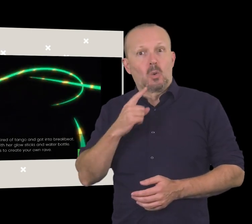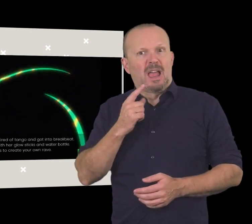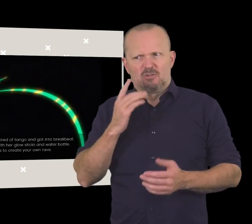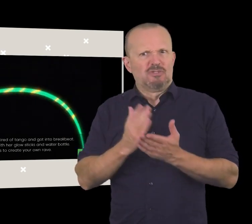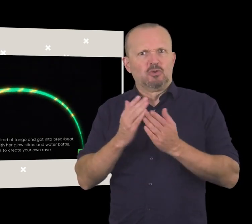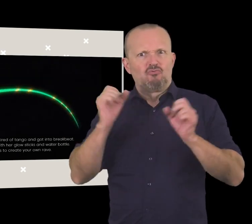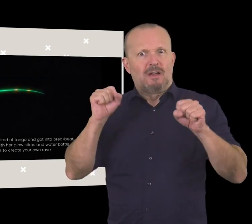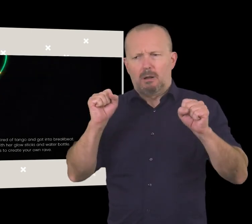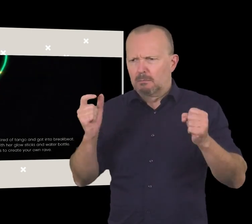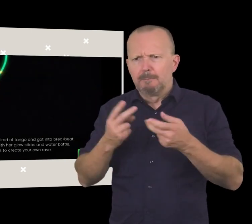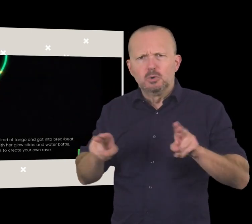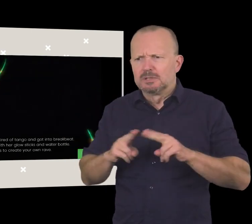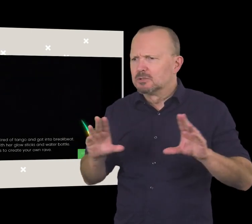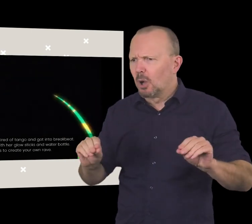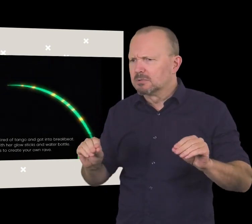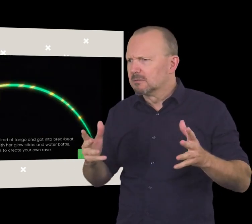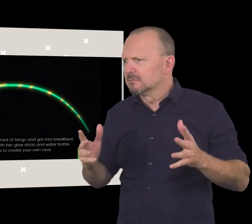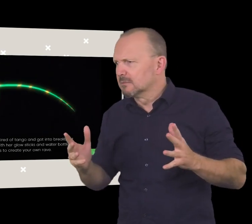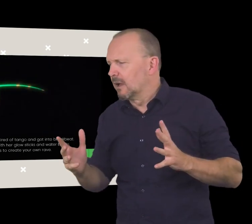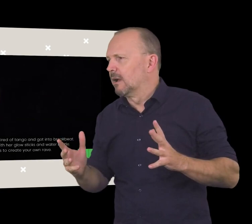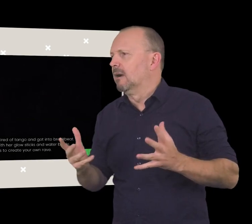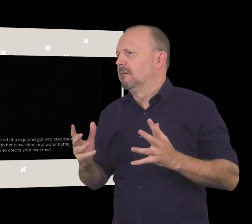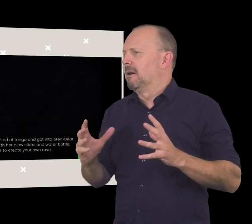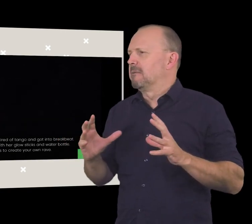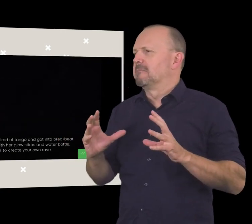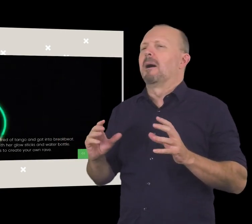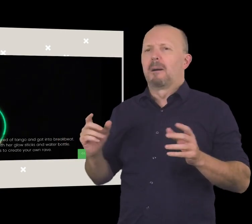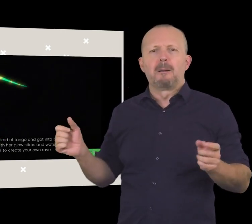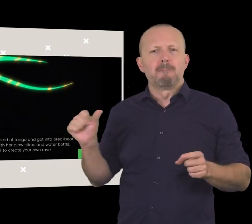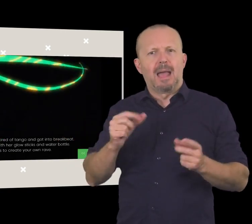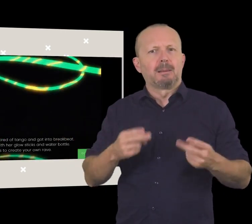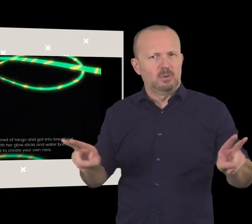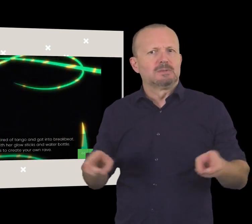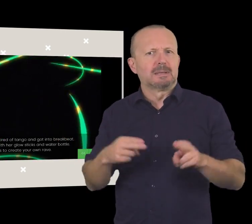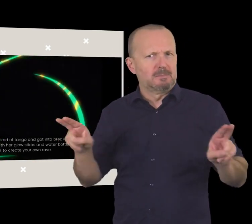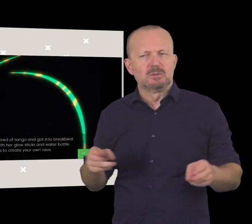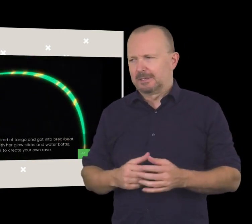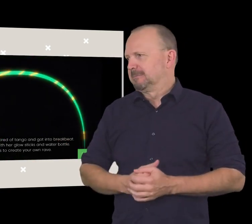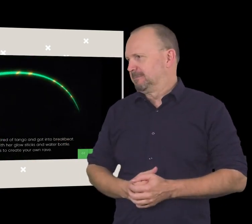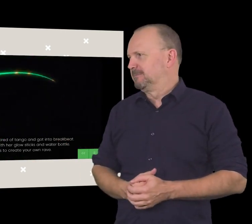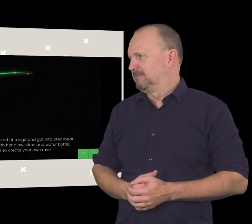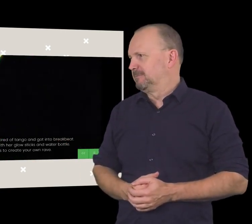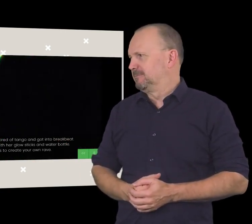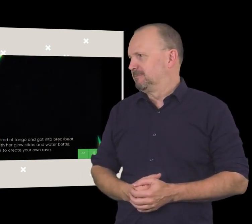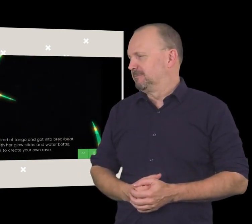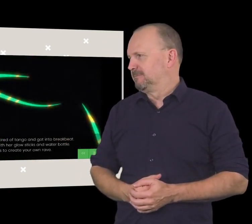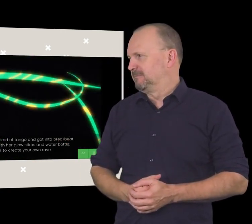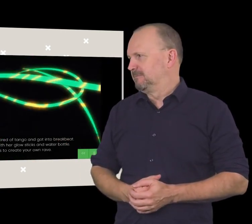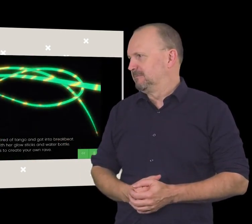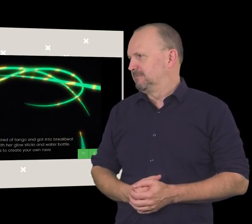rave. We're going to have some really good raving. Oh, the music has suddenly gone off for some reason. Oh.